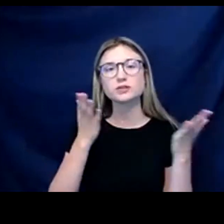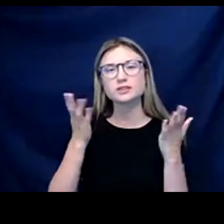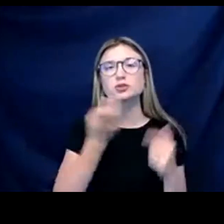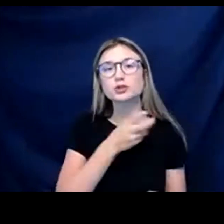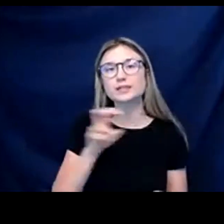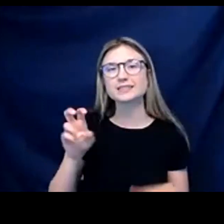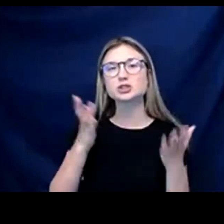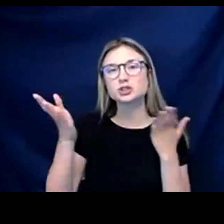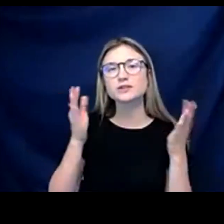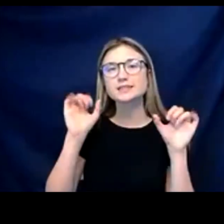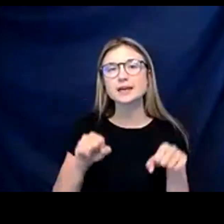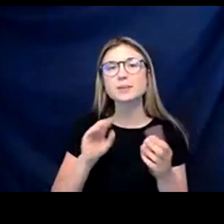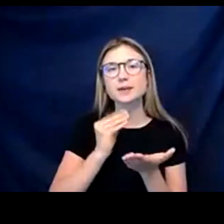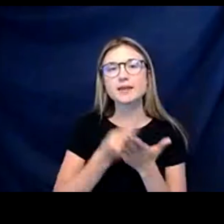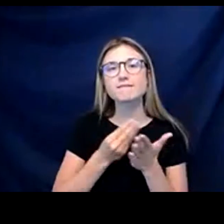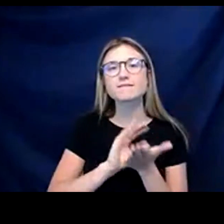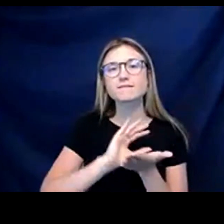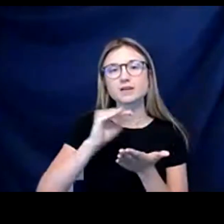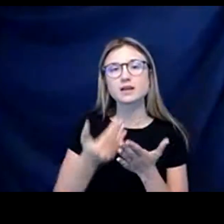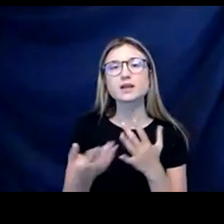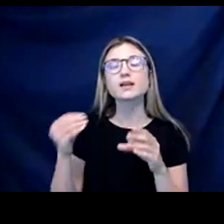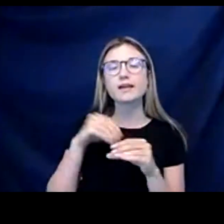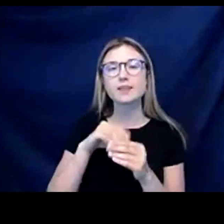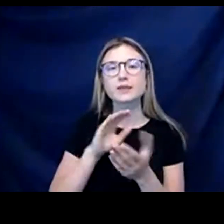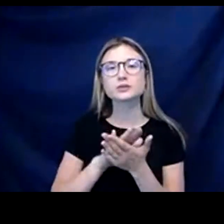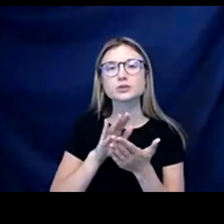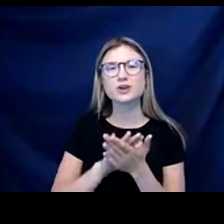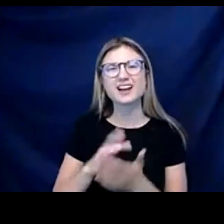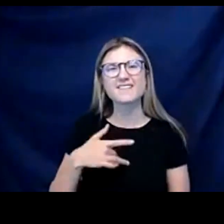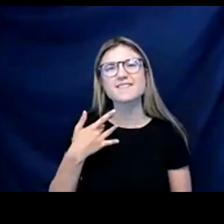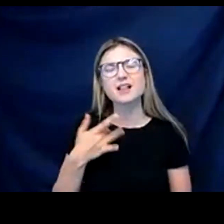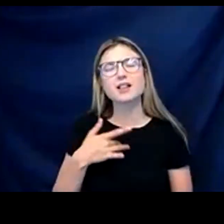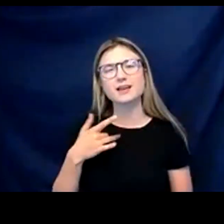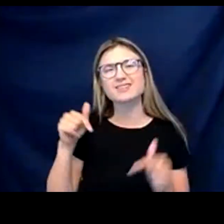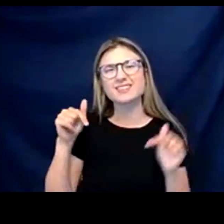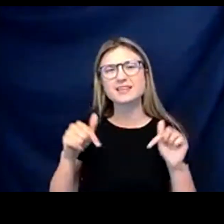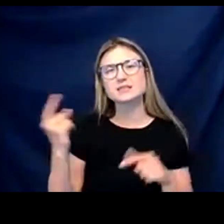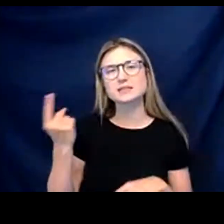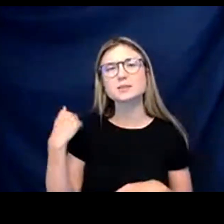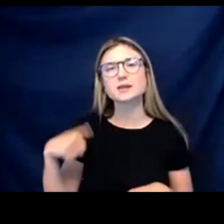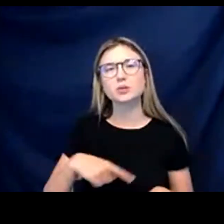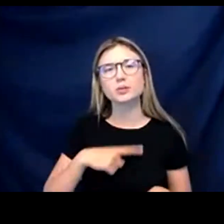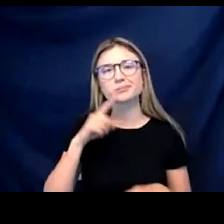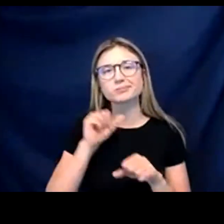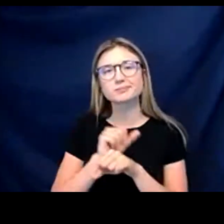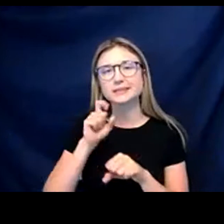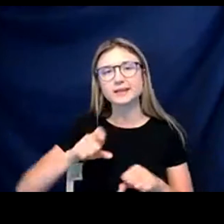services could be funded within the schools. And I feel like this is something that we really need to focus on and work